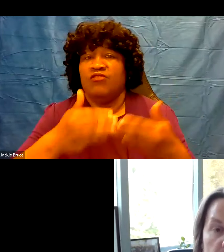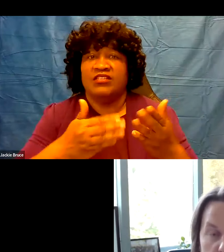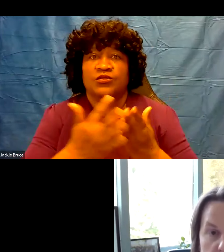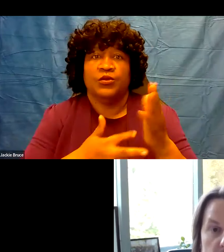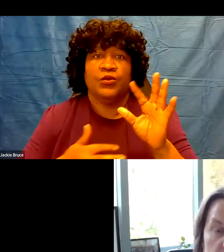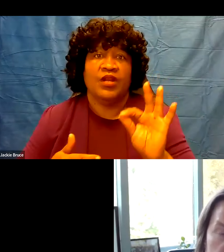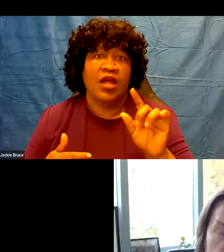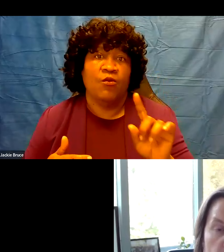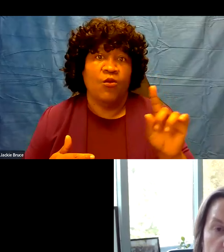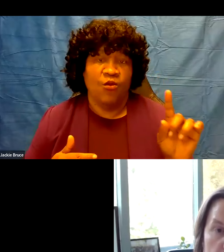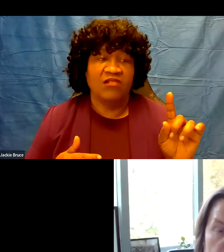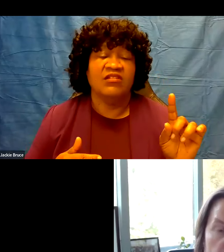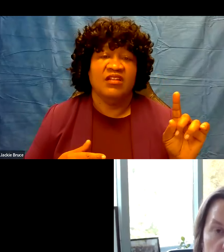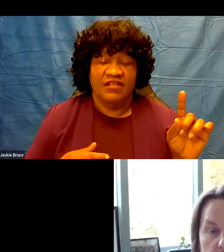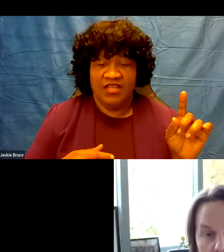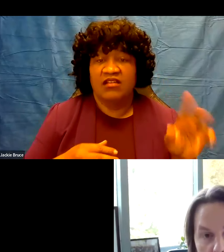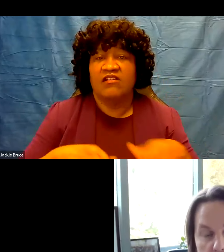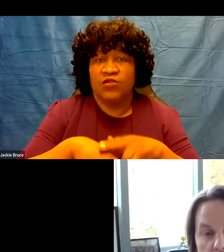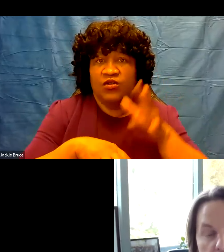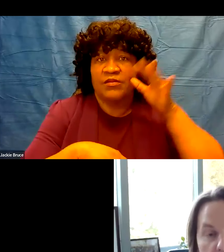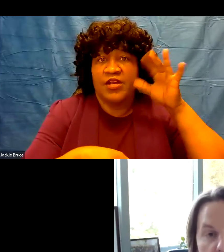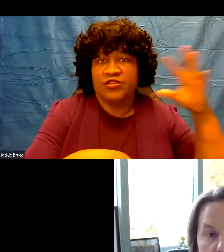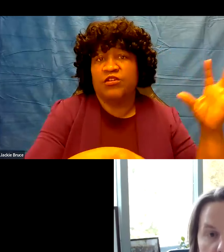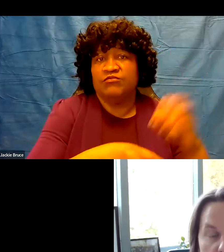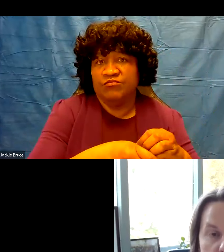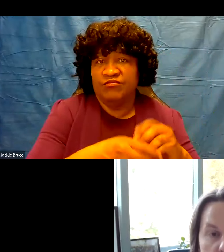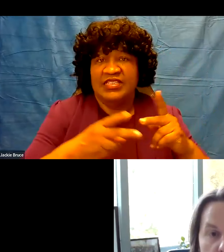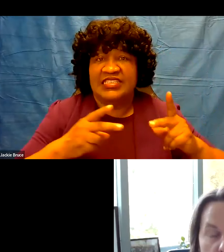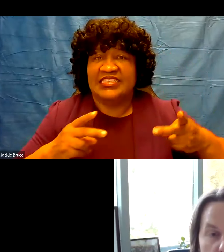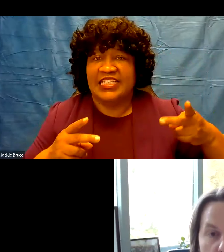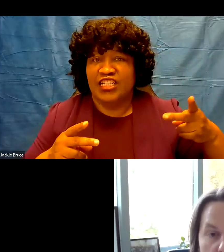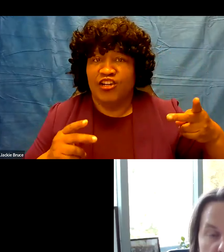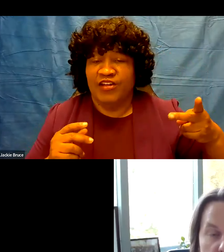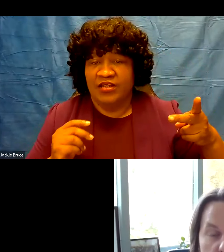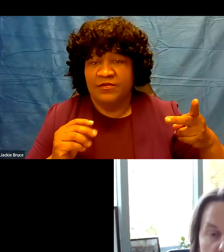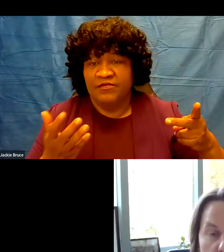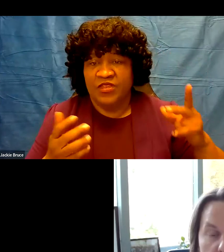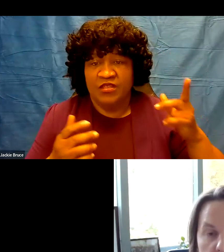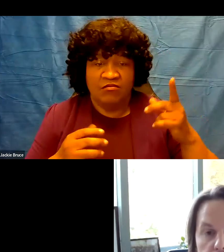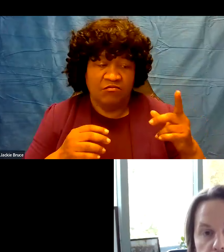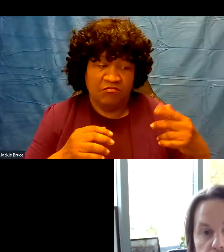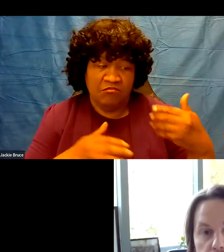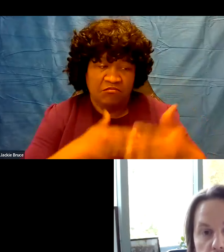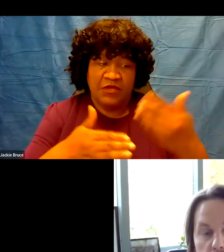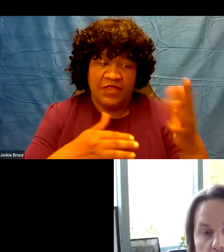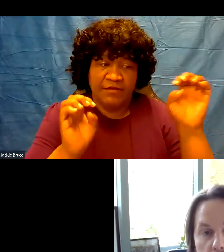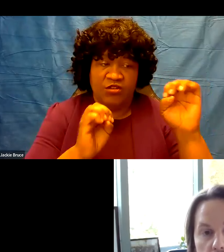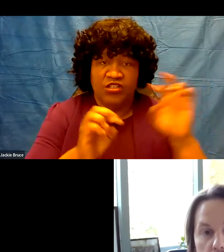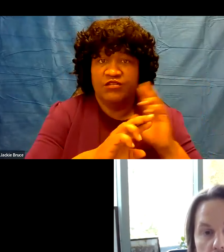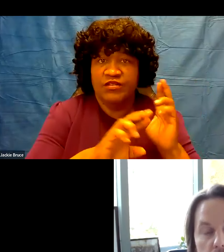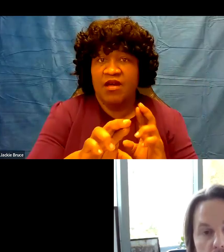911, and then parents, you know, would become involved secondary to that emergency response.